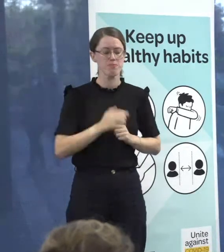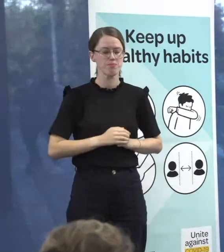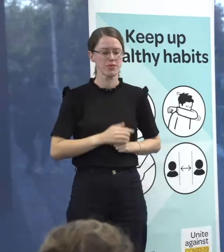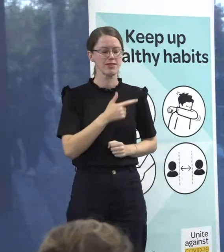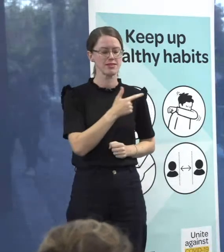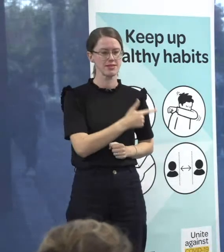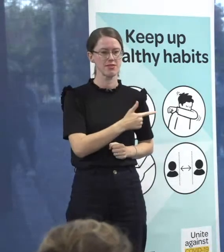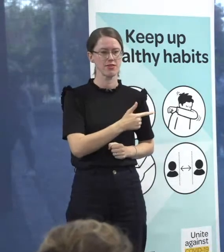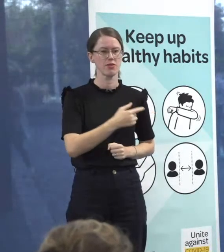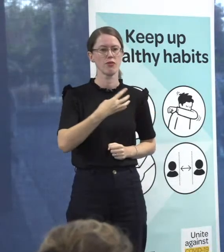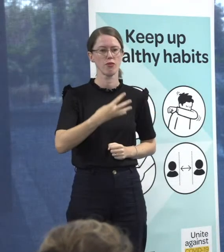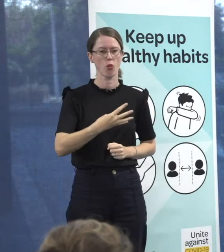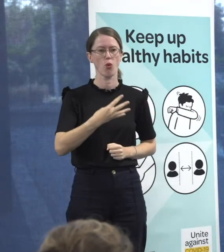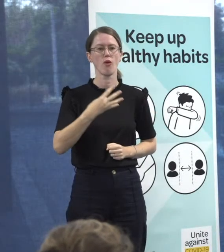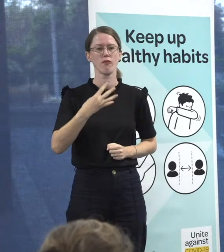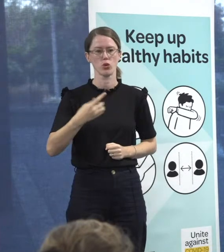is